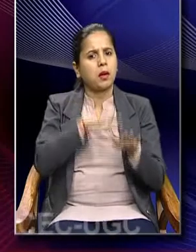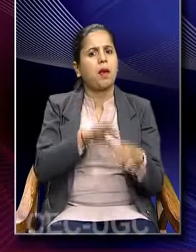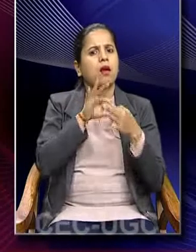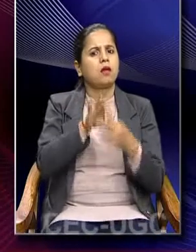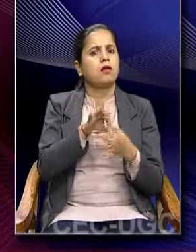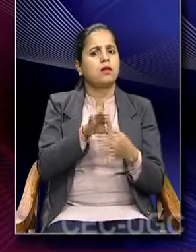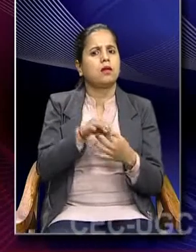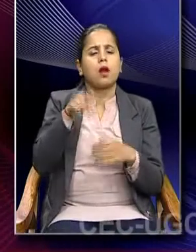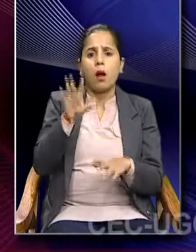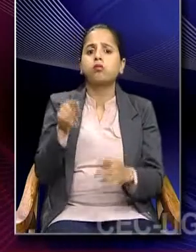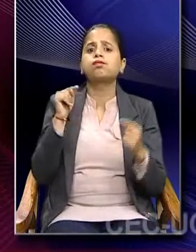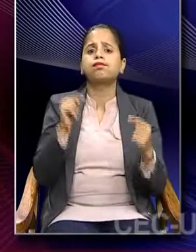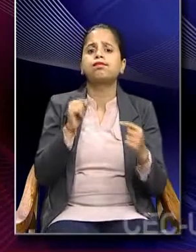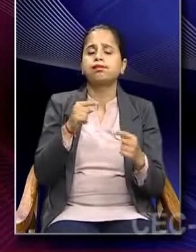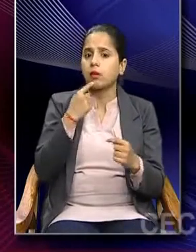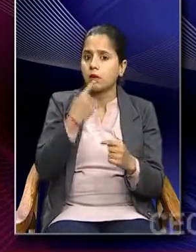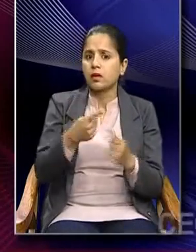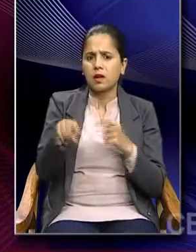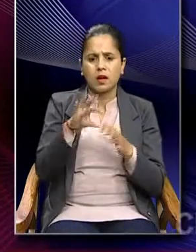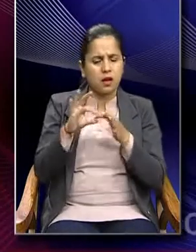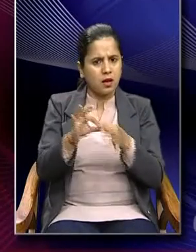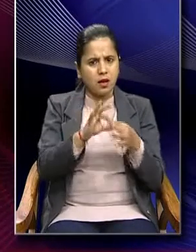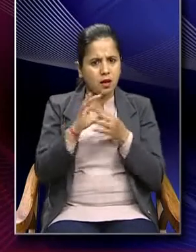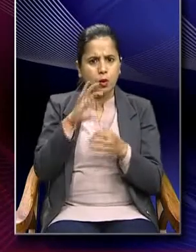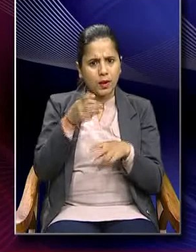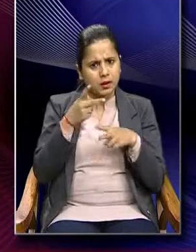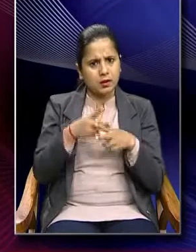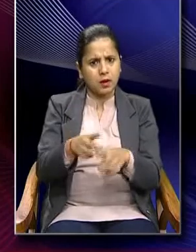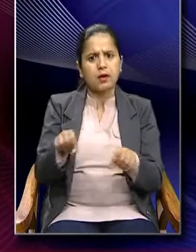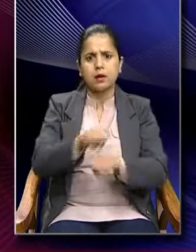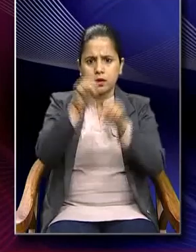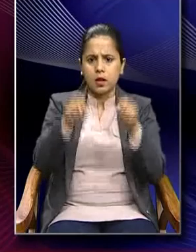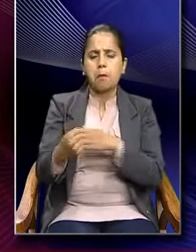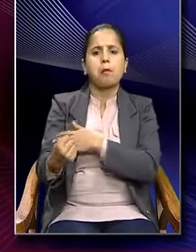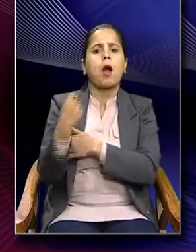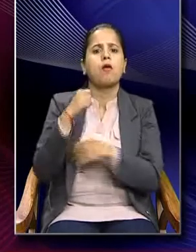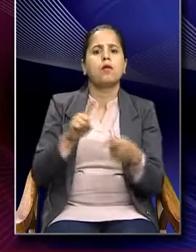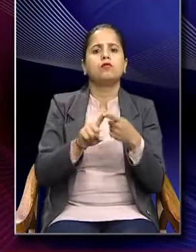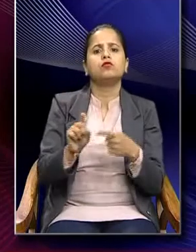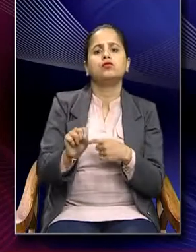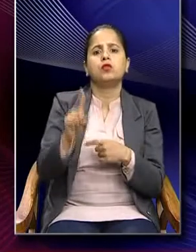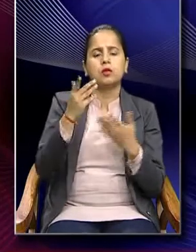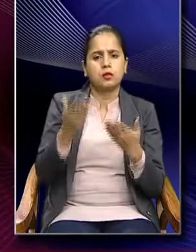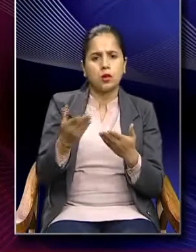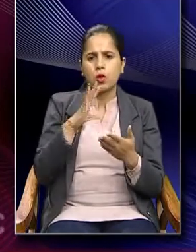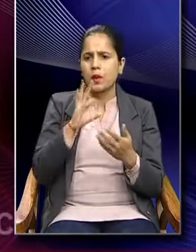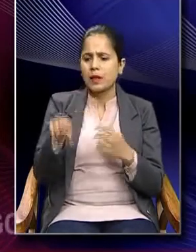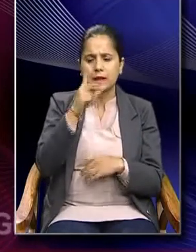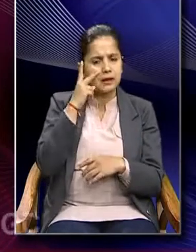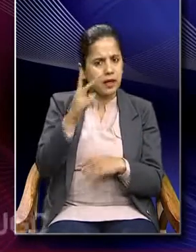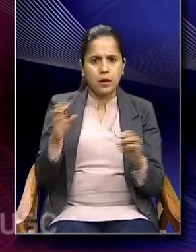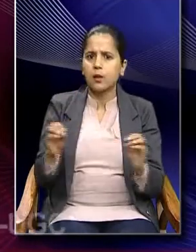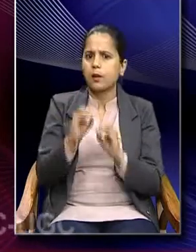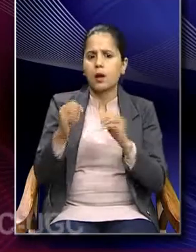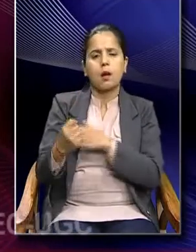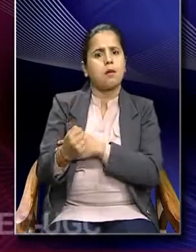and they argue that the relationship is actually maintained by a system of power first, and it does not seem as if